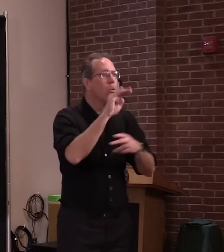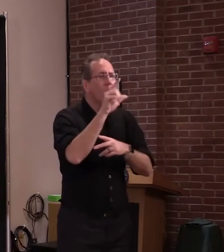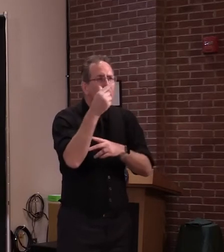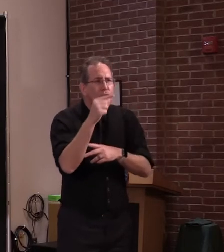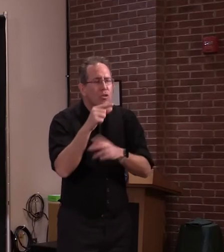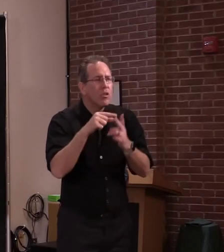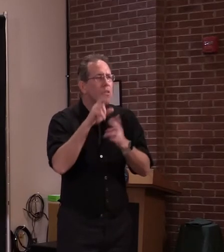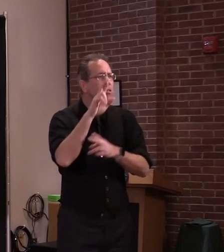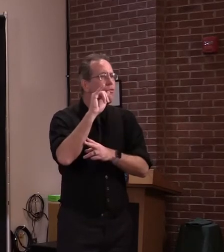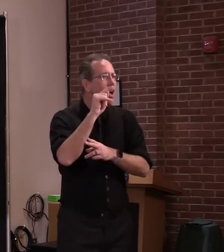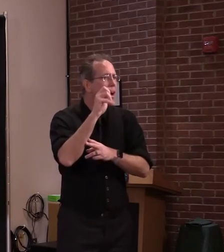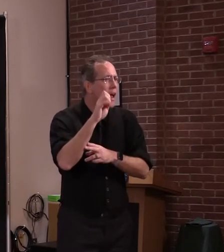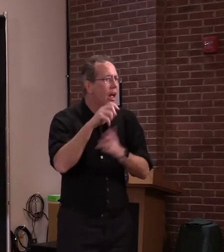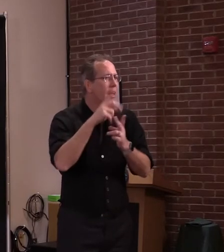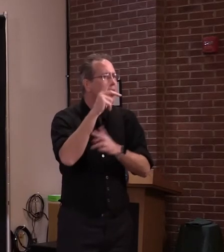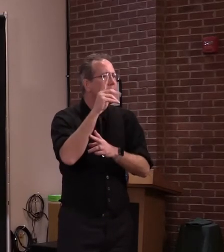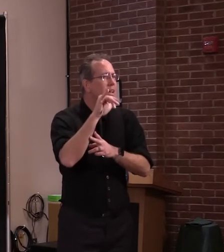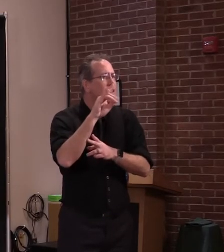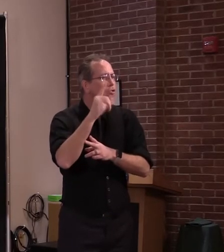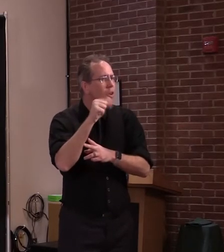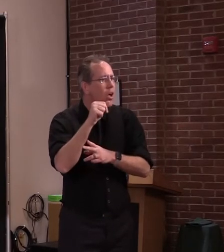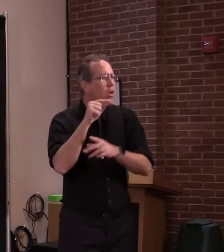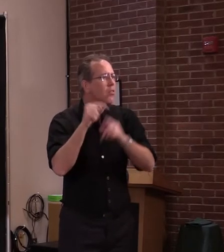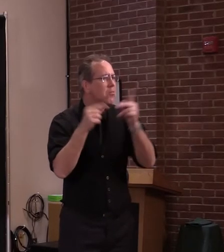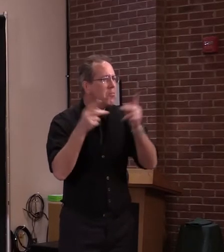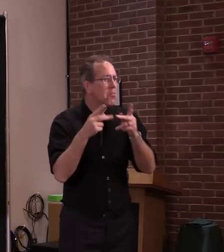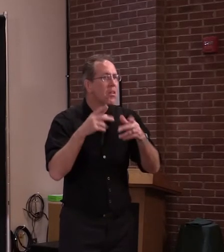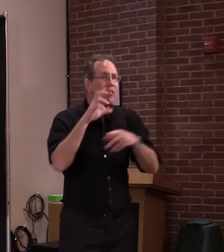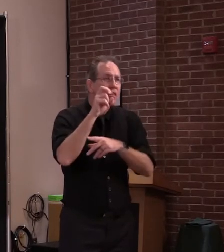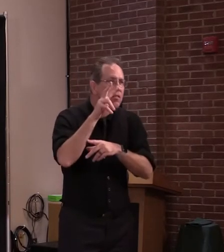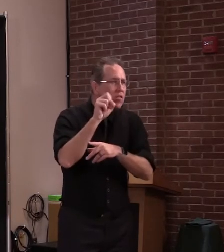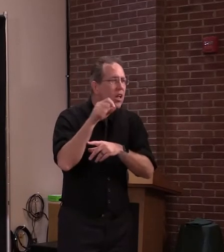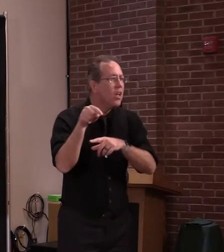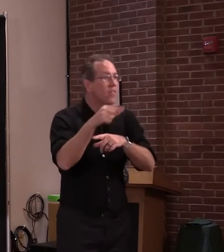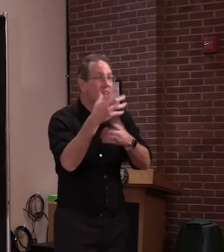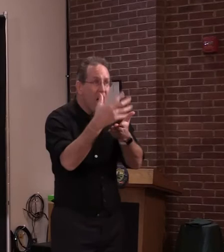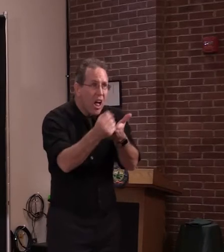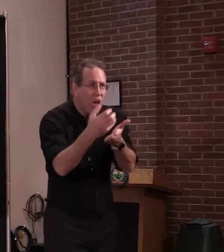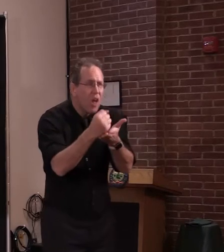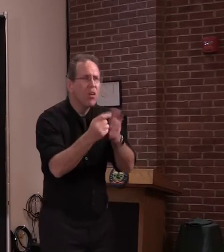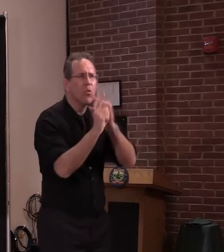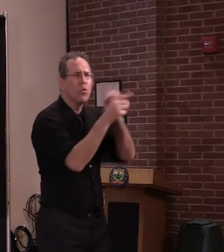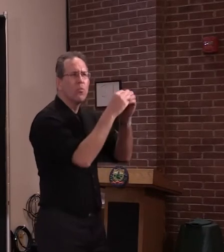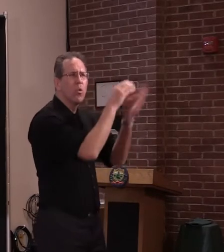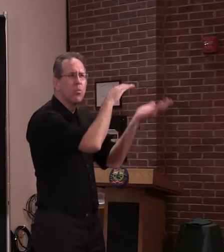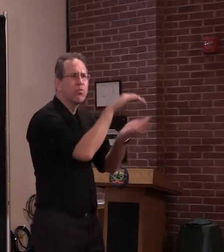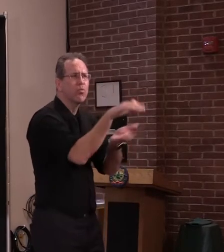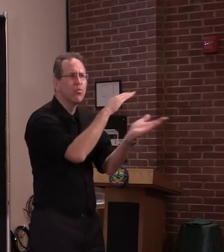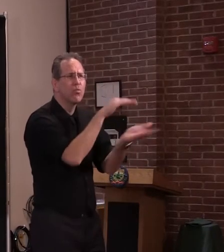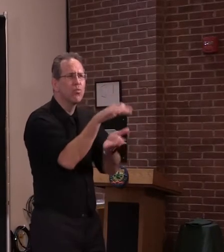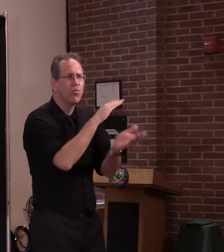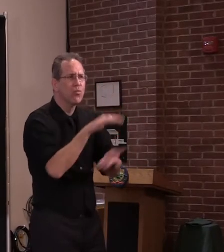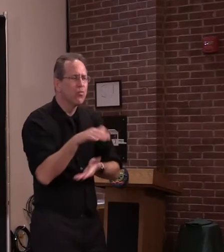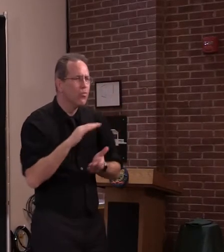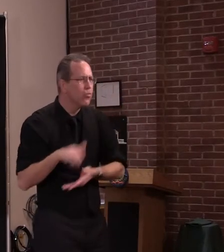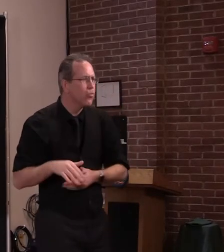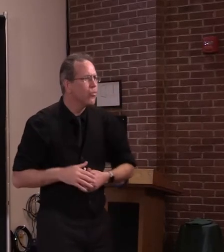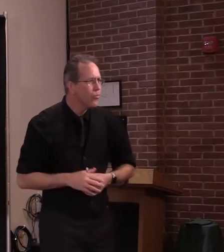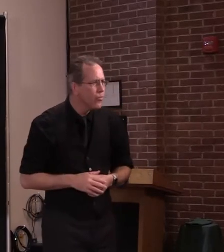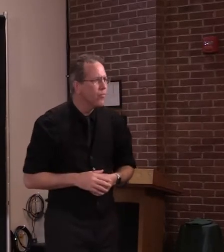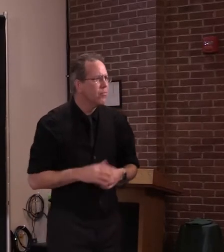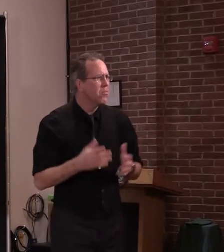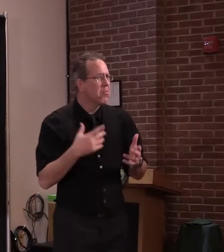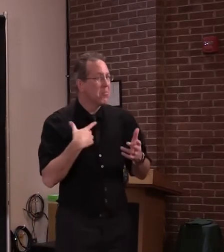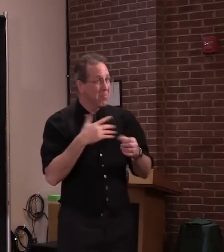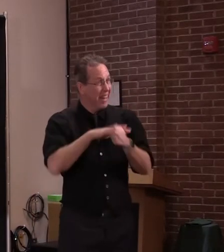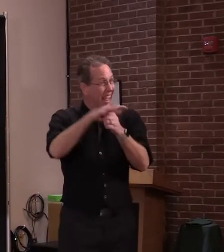kits in, and I know that they're in a short supply, but they are building their stock,